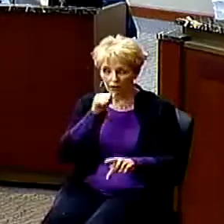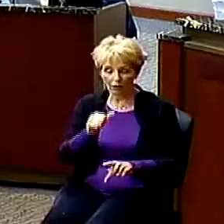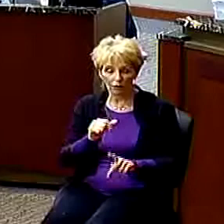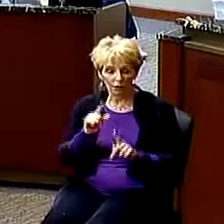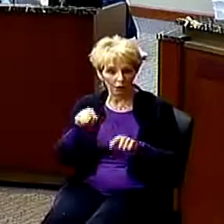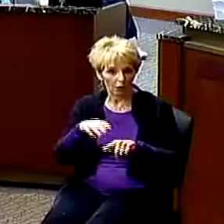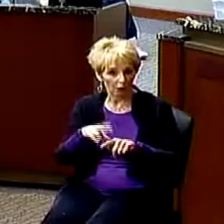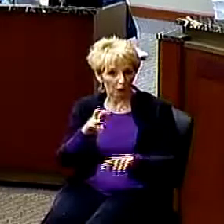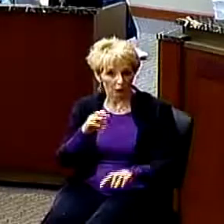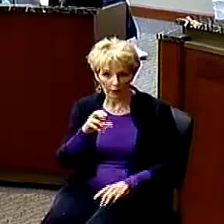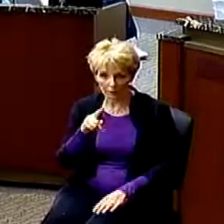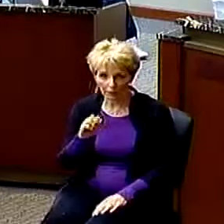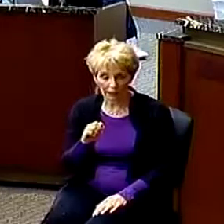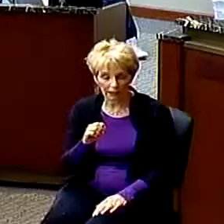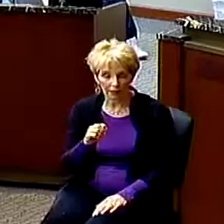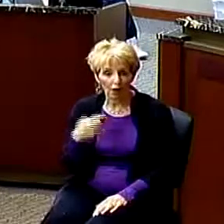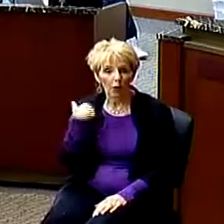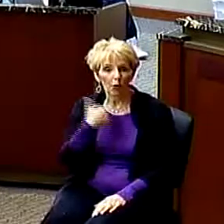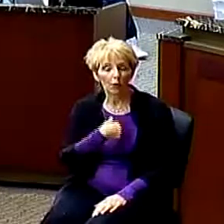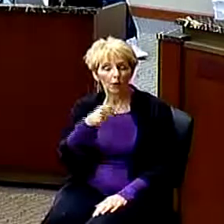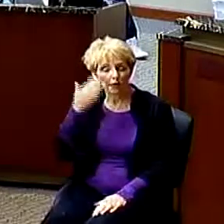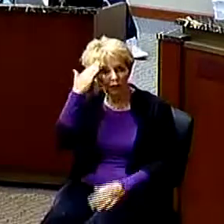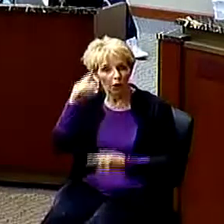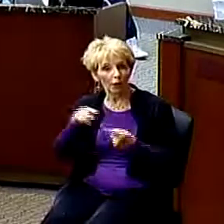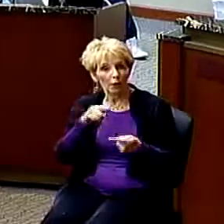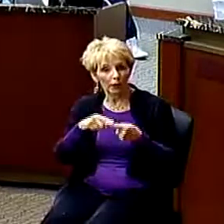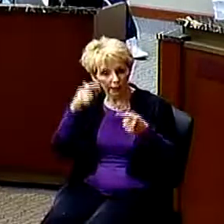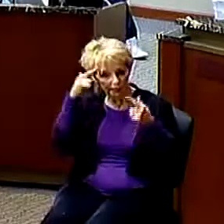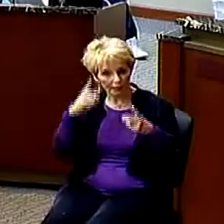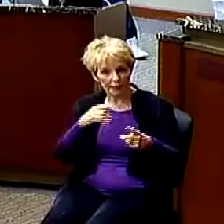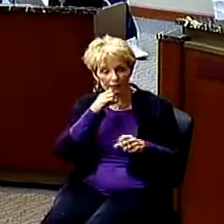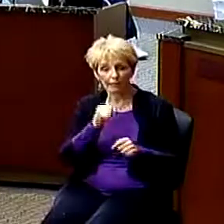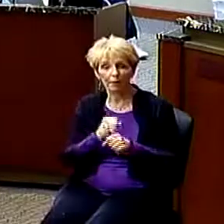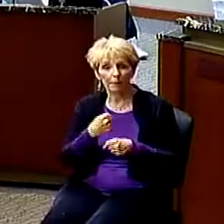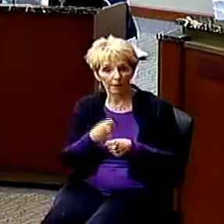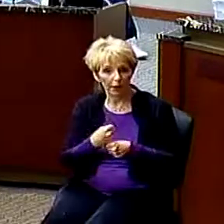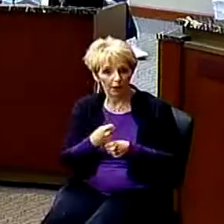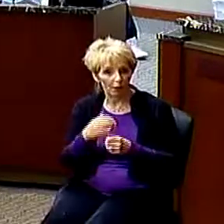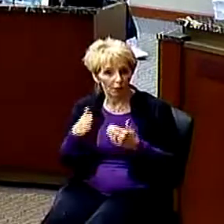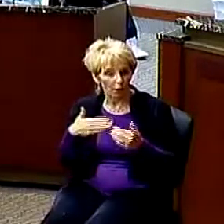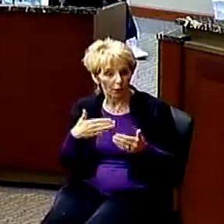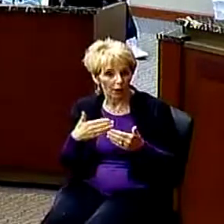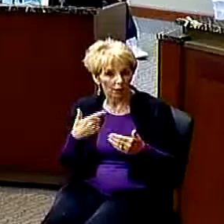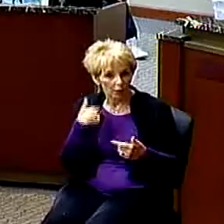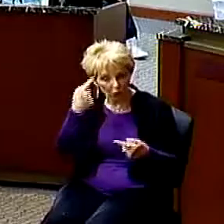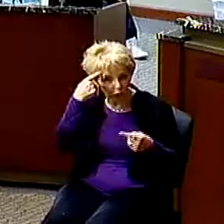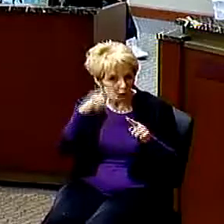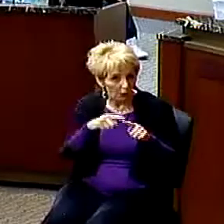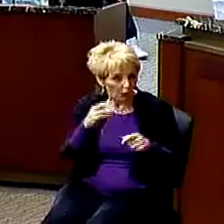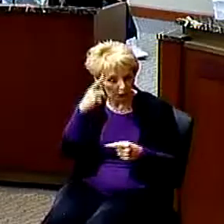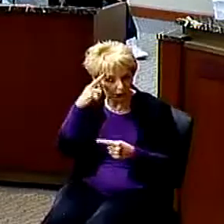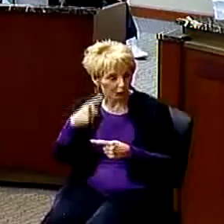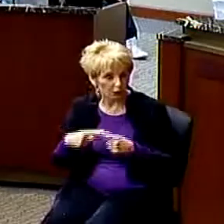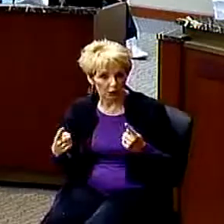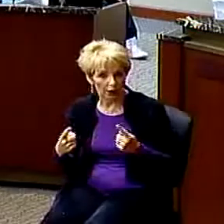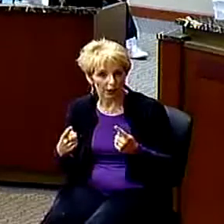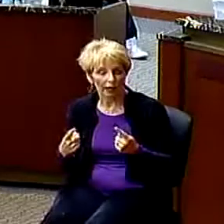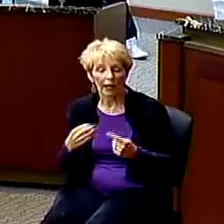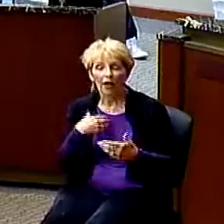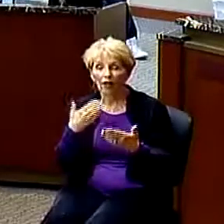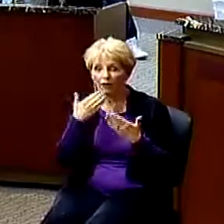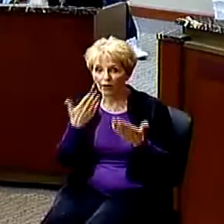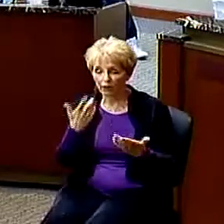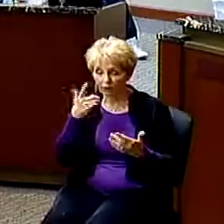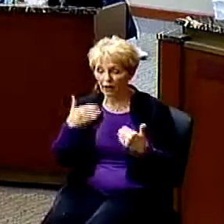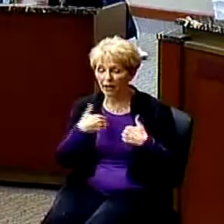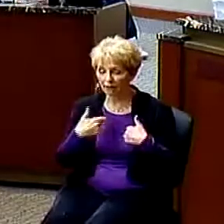on a website. We need to know when a decision is made, whether we do agree or disagree with it. And thank you all